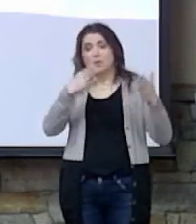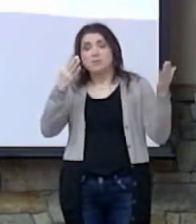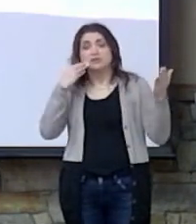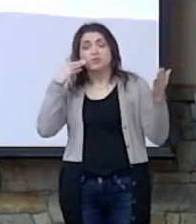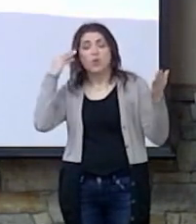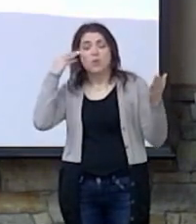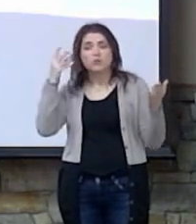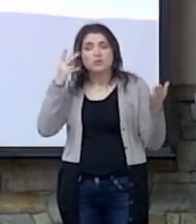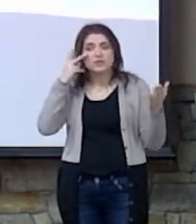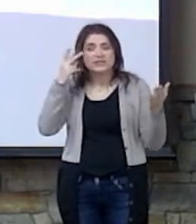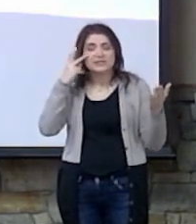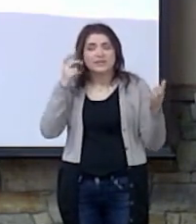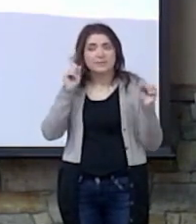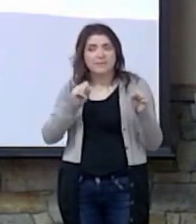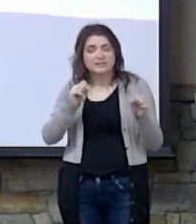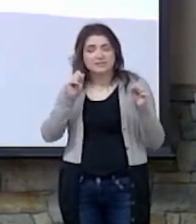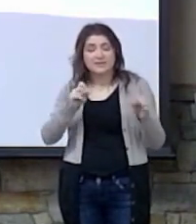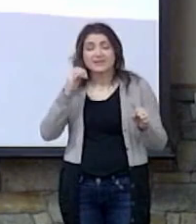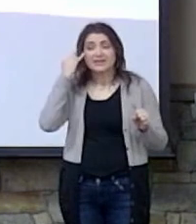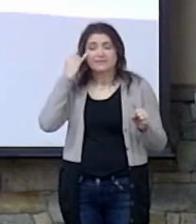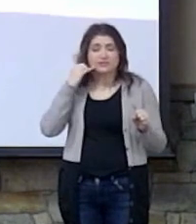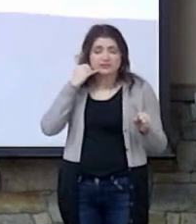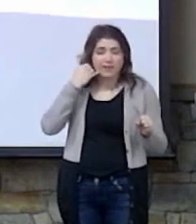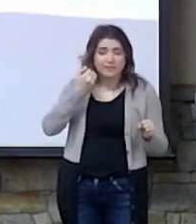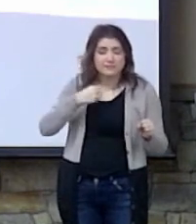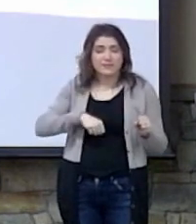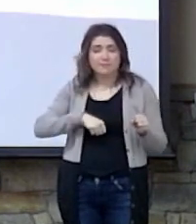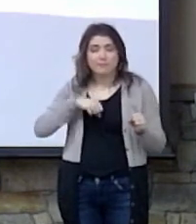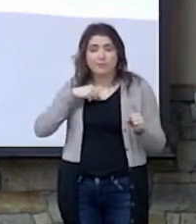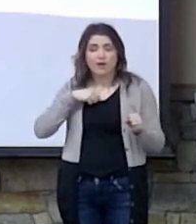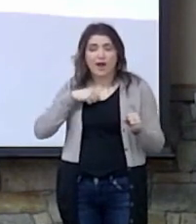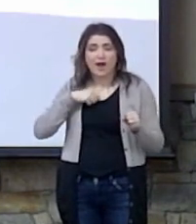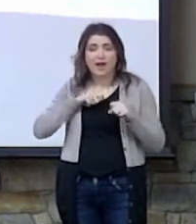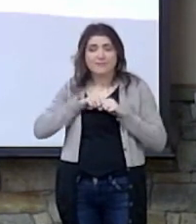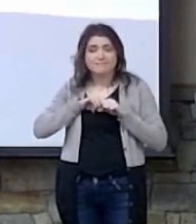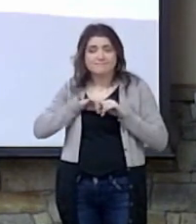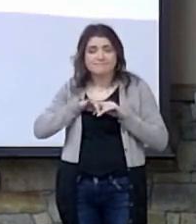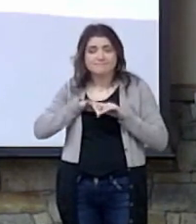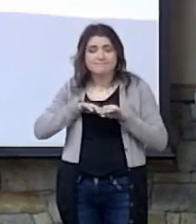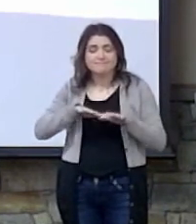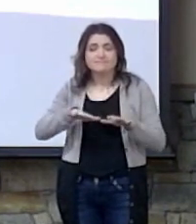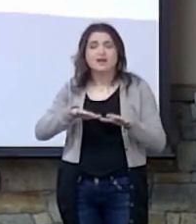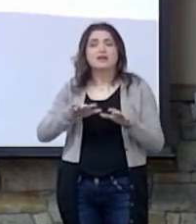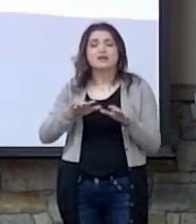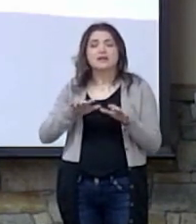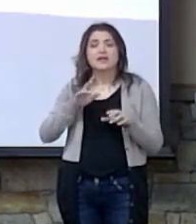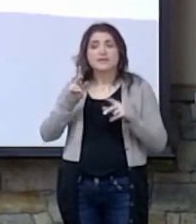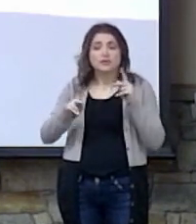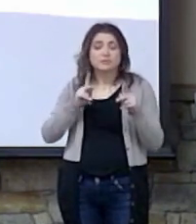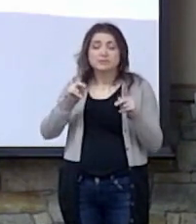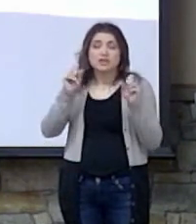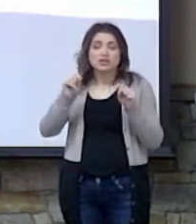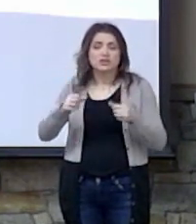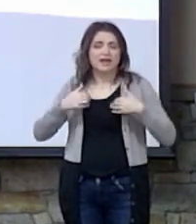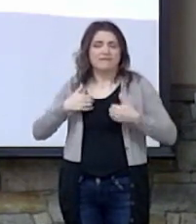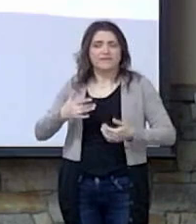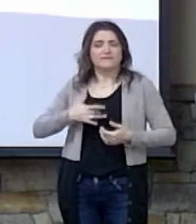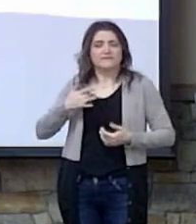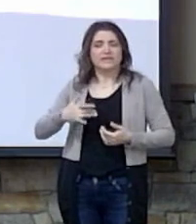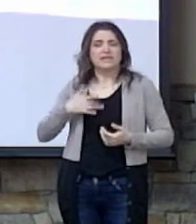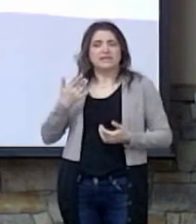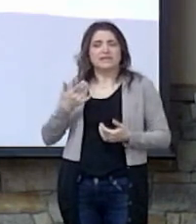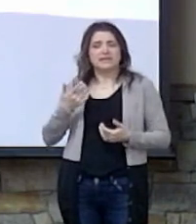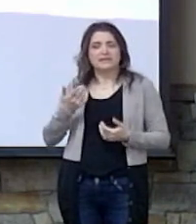if jealousy and pride were to creep back in, that there's people that could have this feeling that the throne